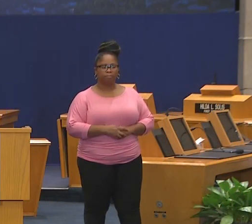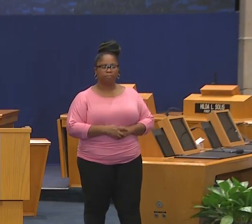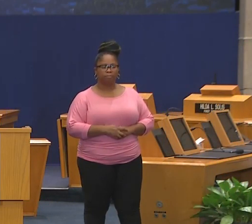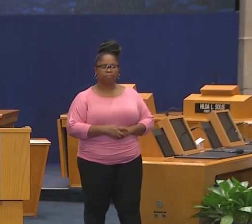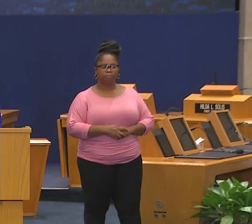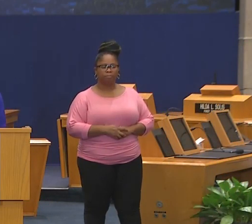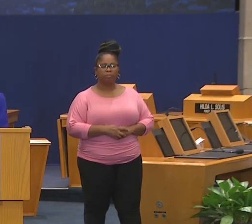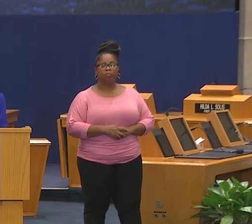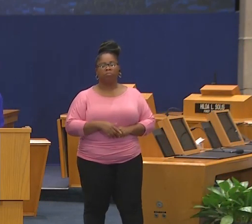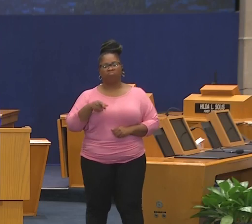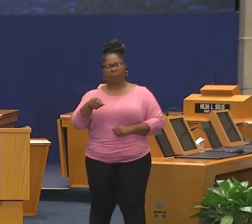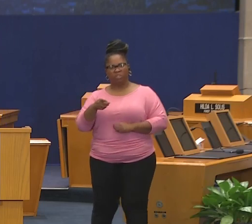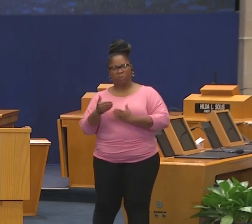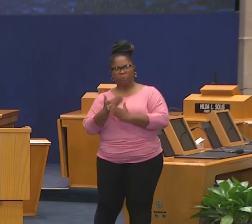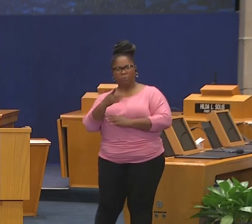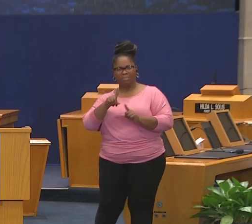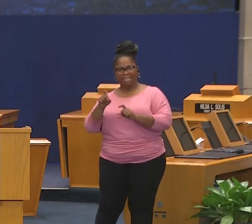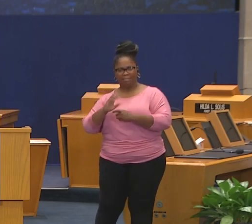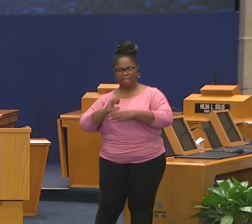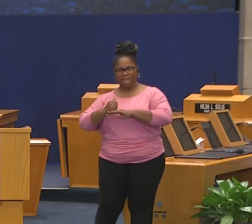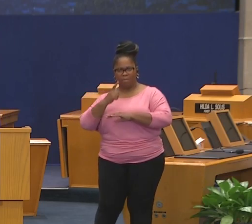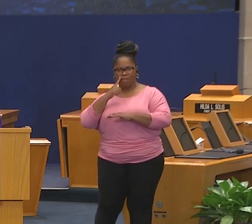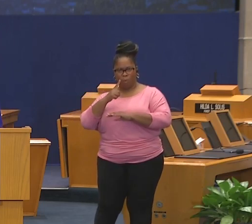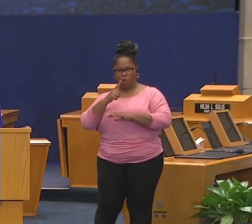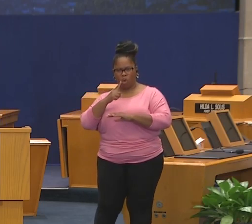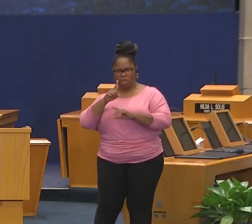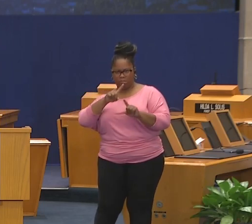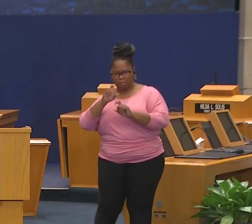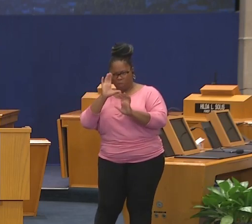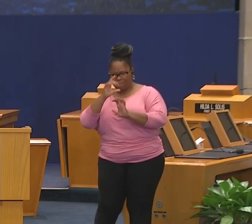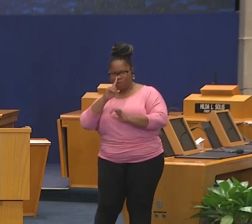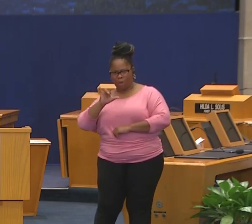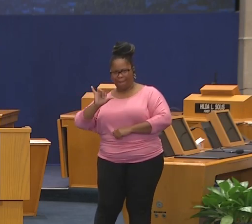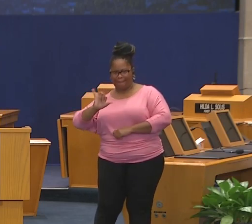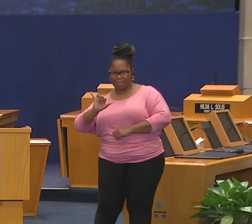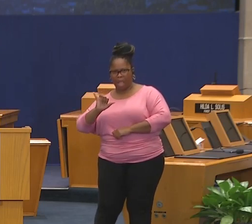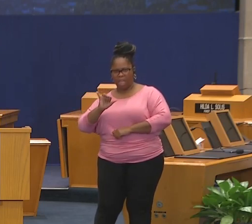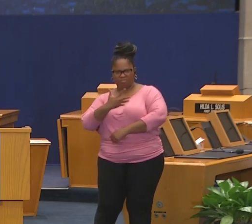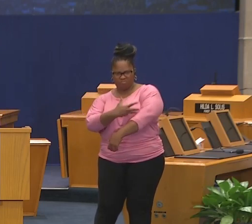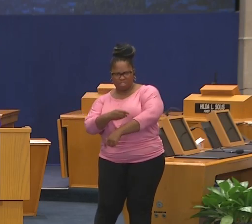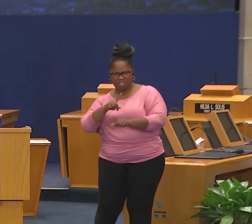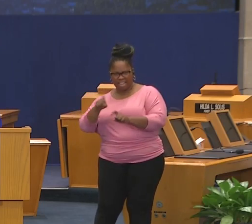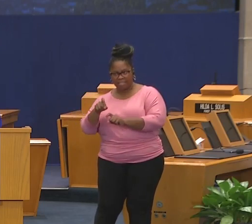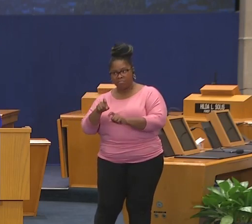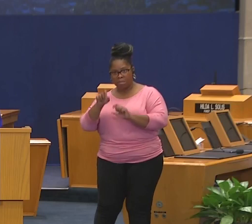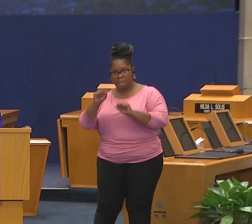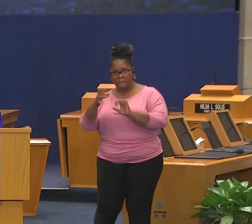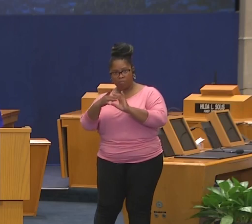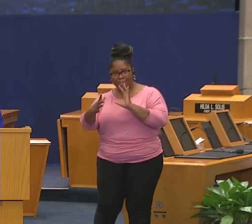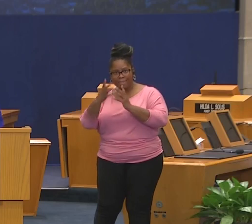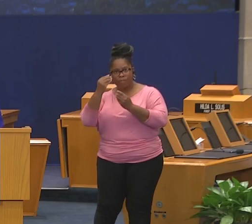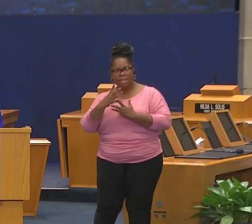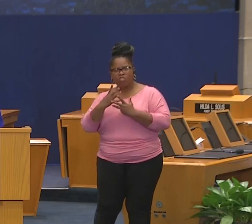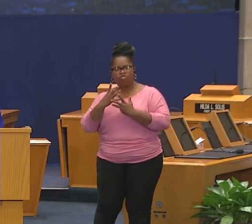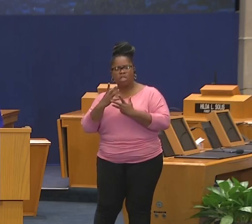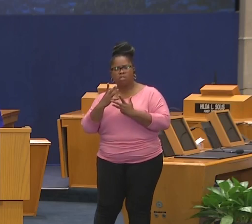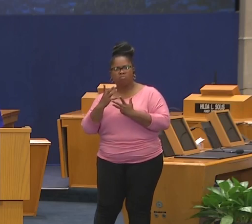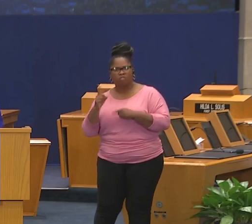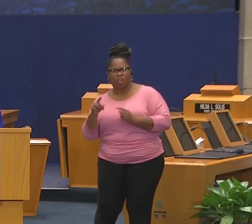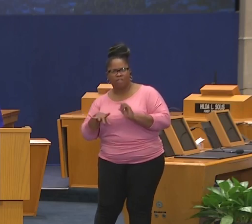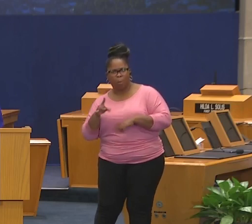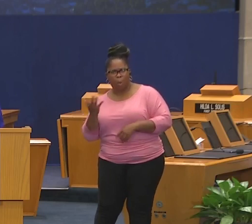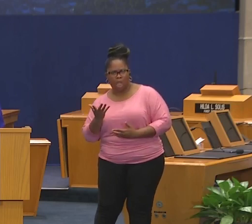for antibodies this past Friday, are you able to release any sort of information on what the findings have been so far? And my